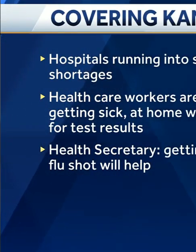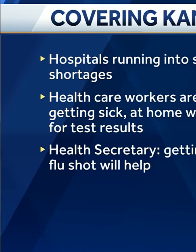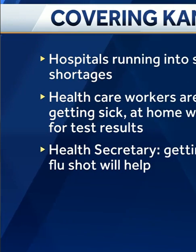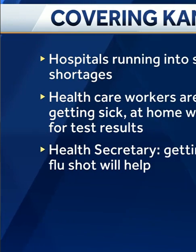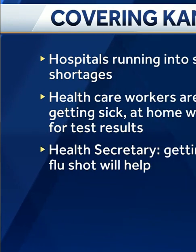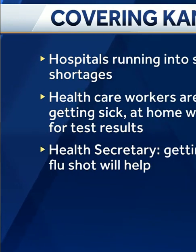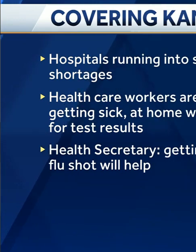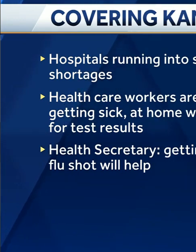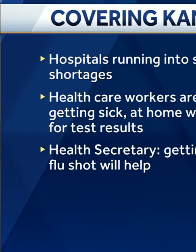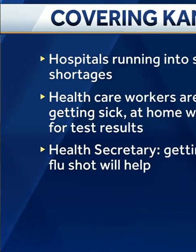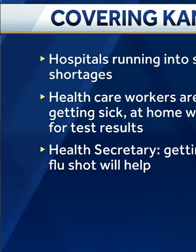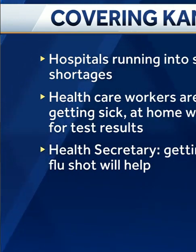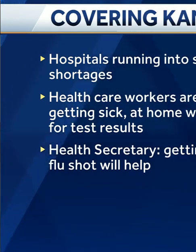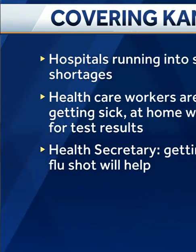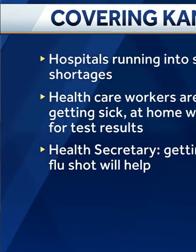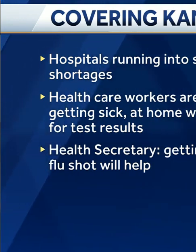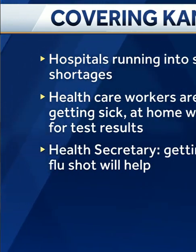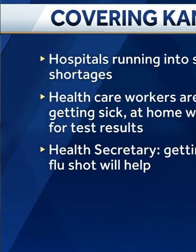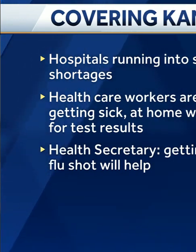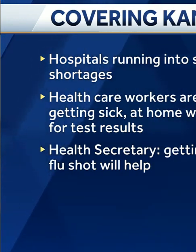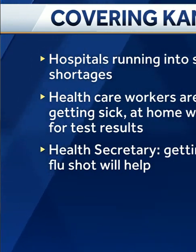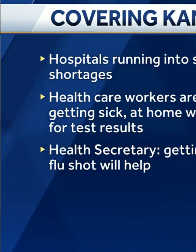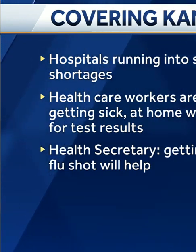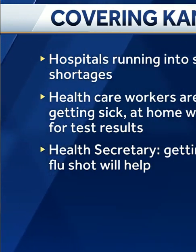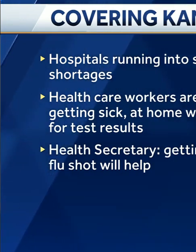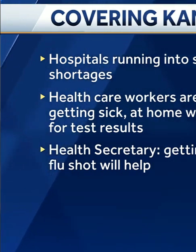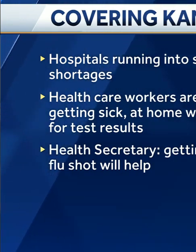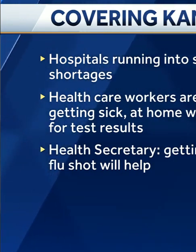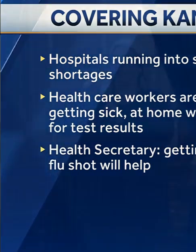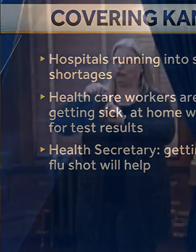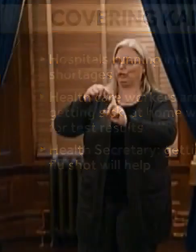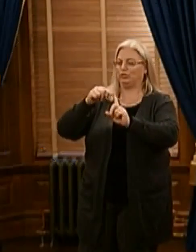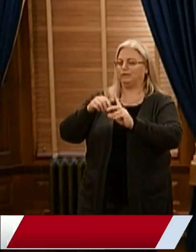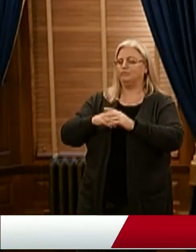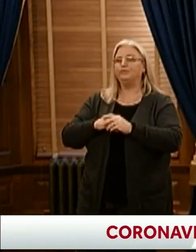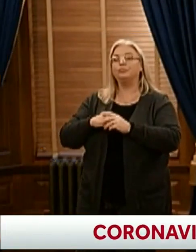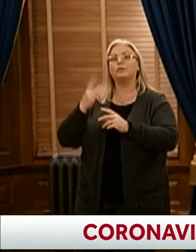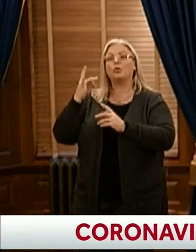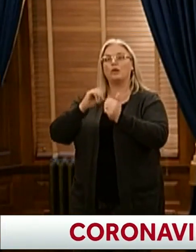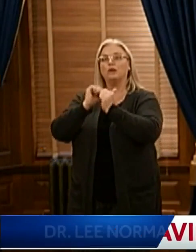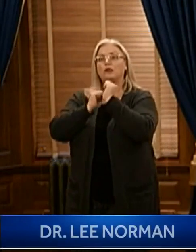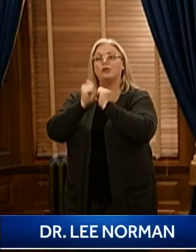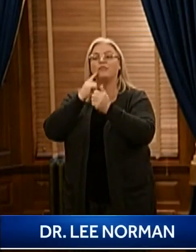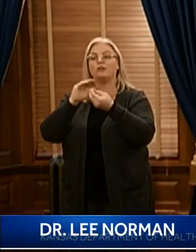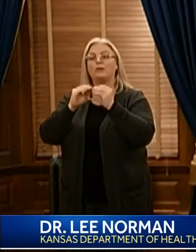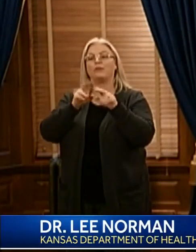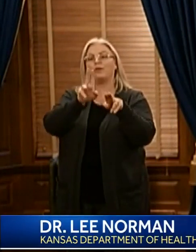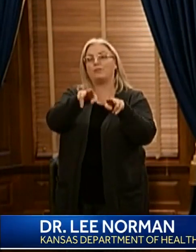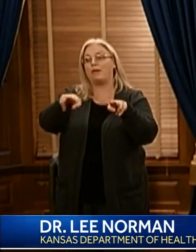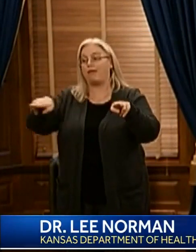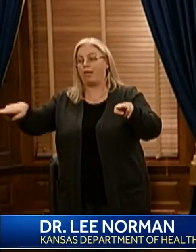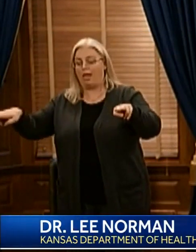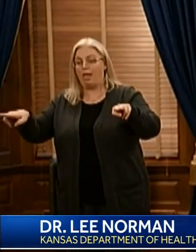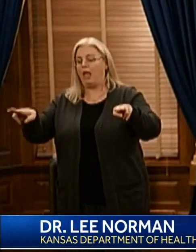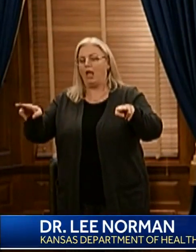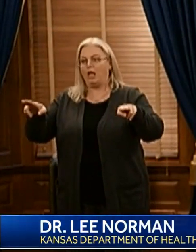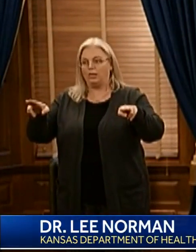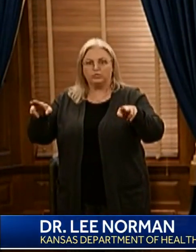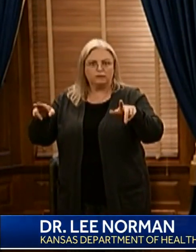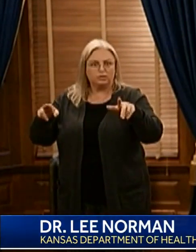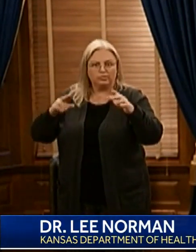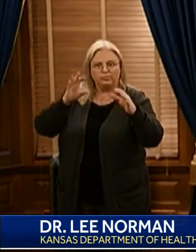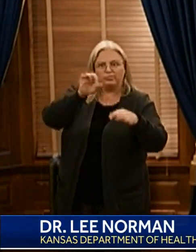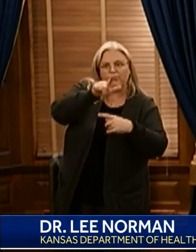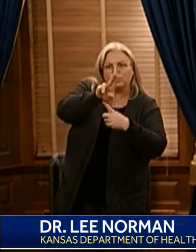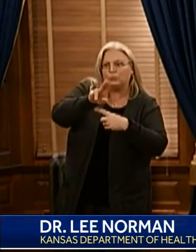keep capacity down and ease the burden on staff. Competition for beds is getting steeper all the time,